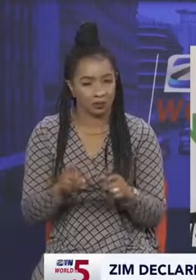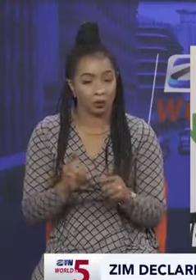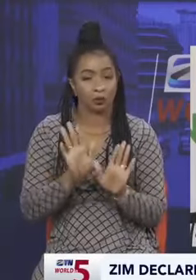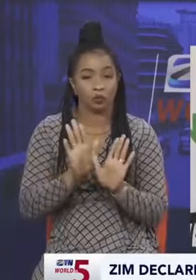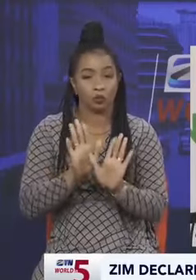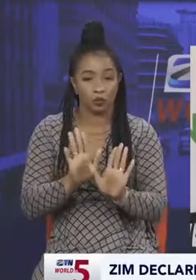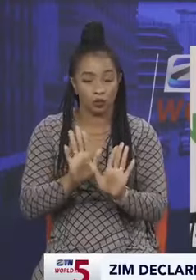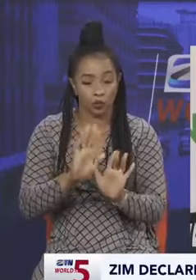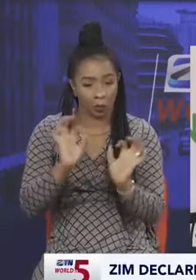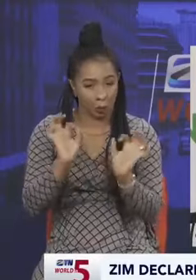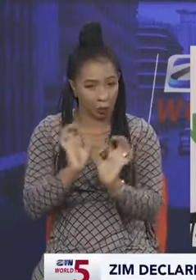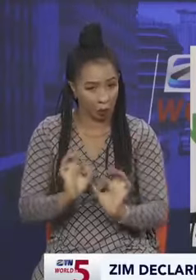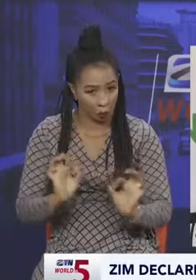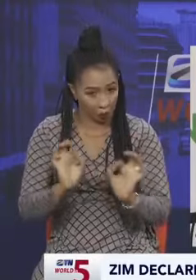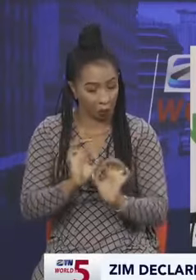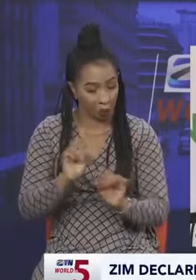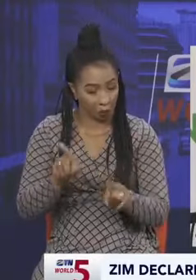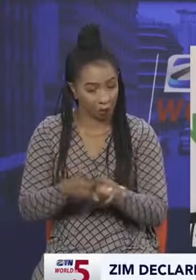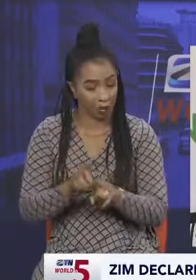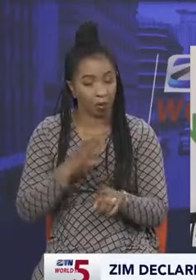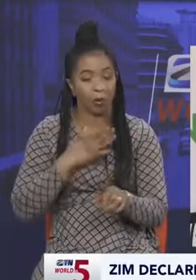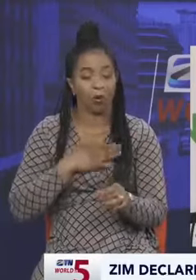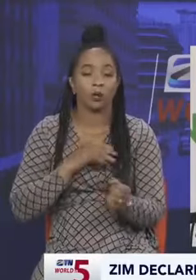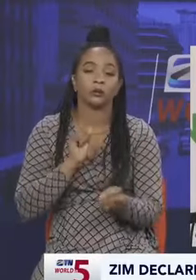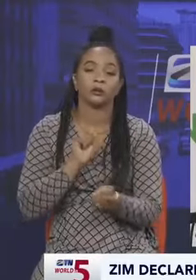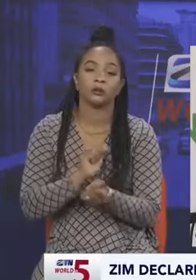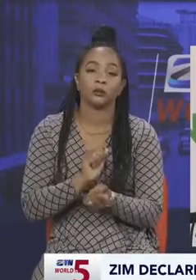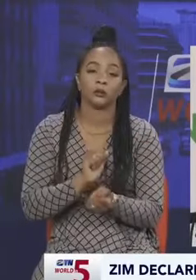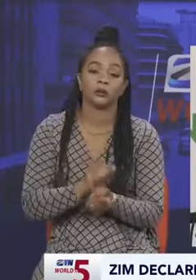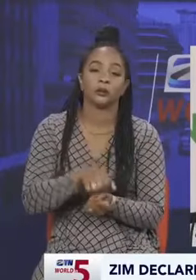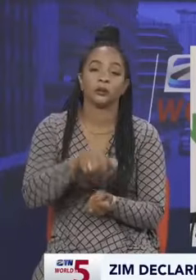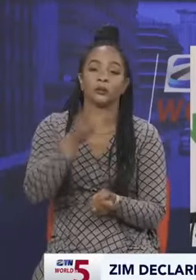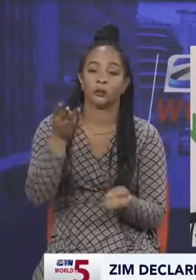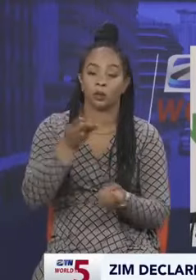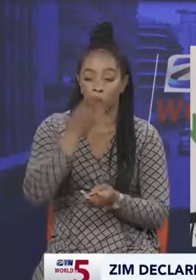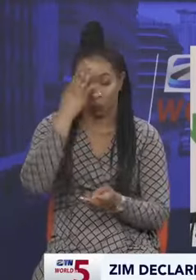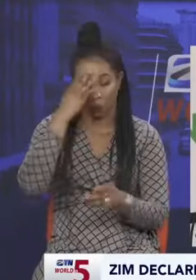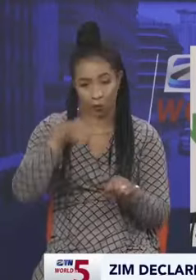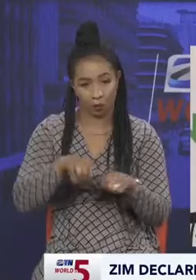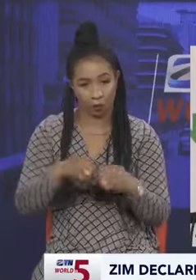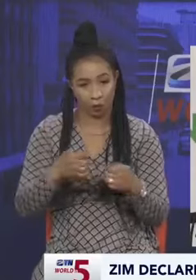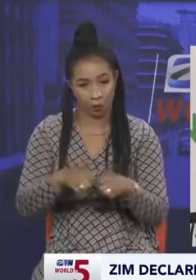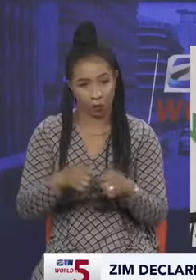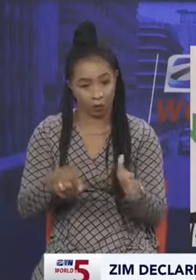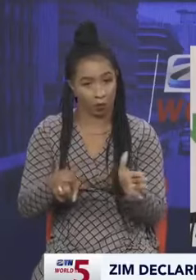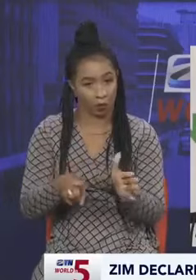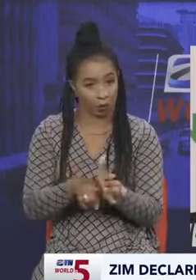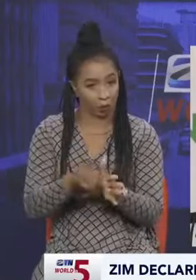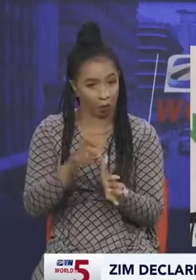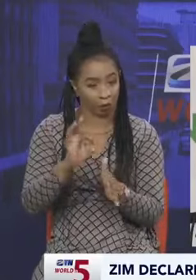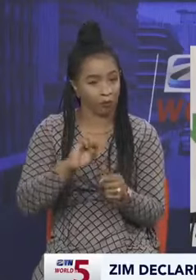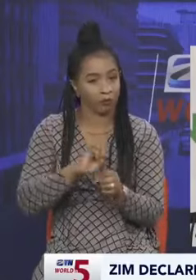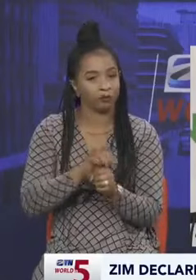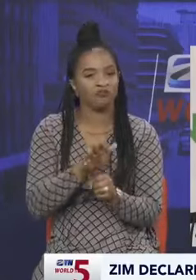us to deal decisively with this scourge, Yatova COVID-19 pandemic